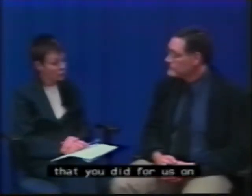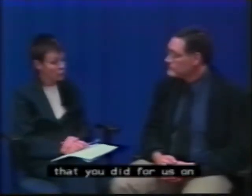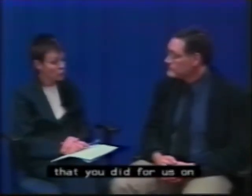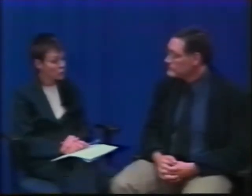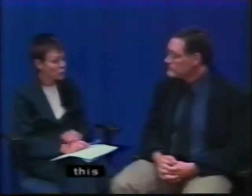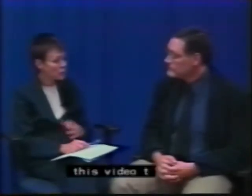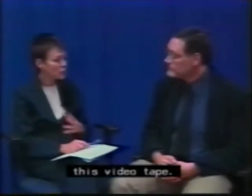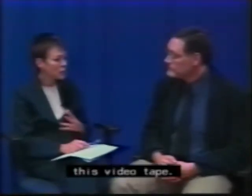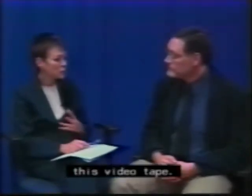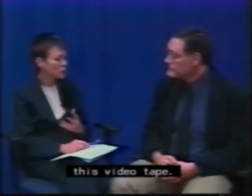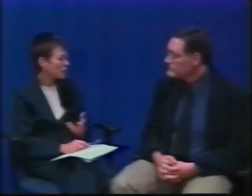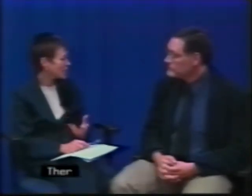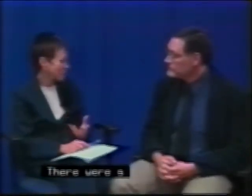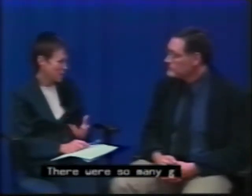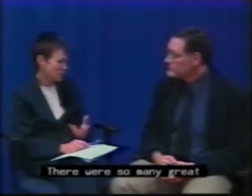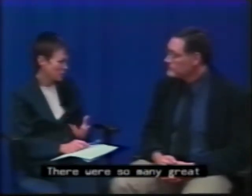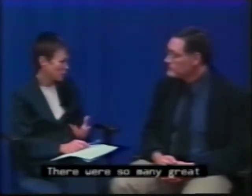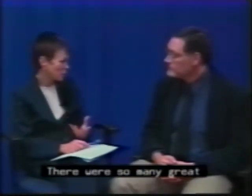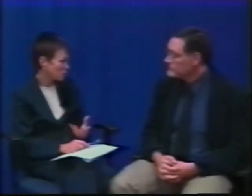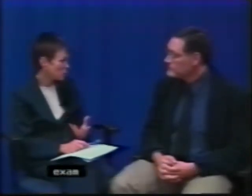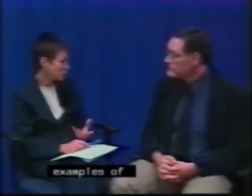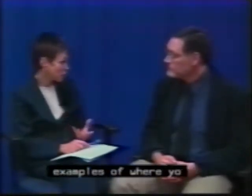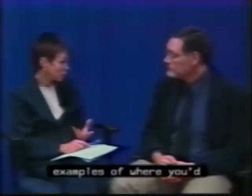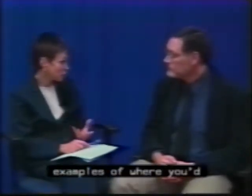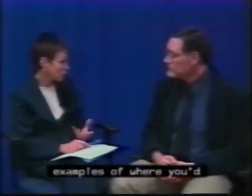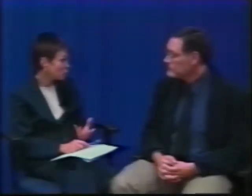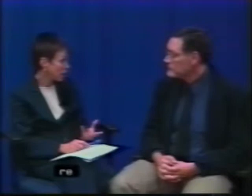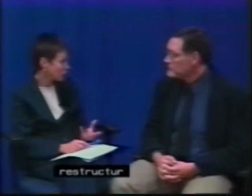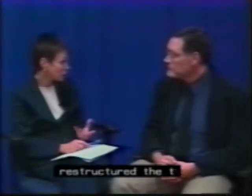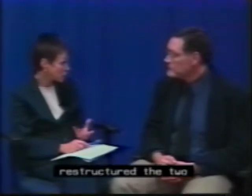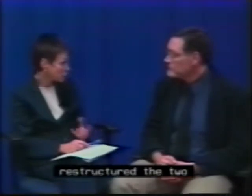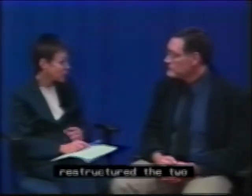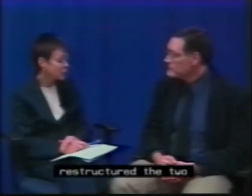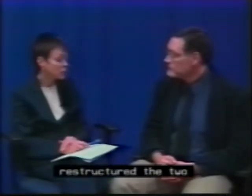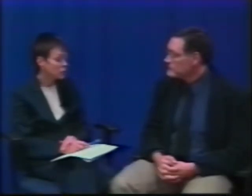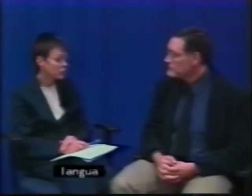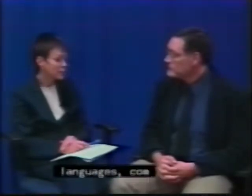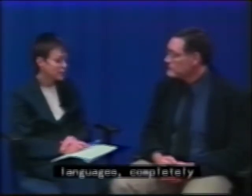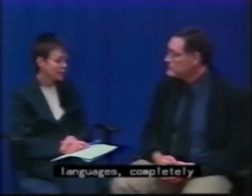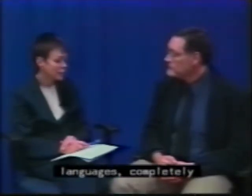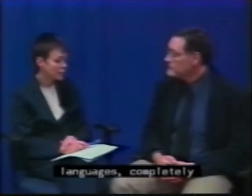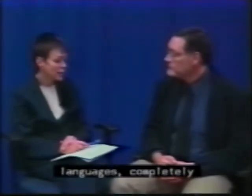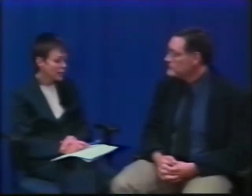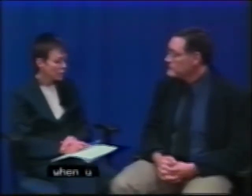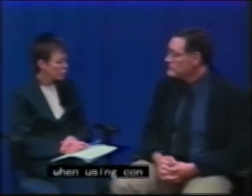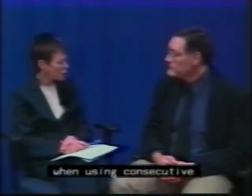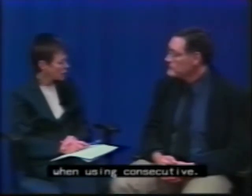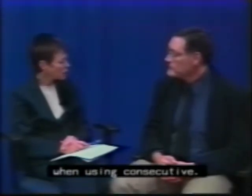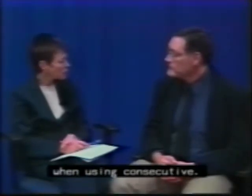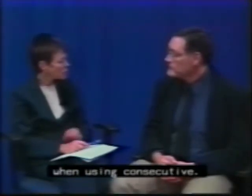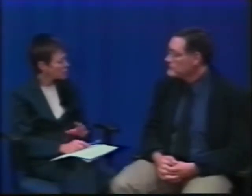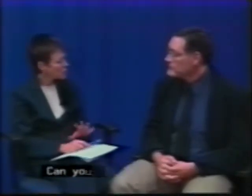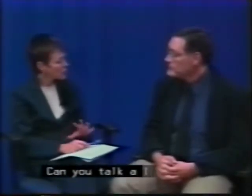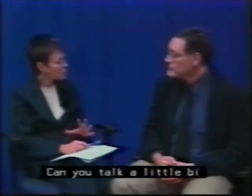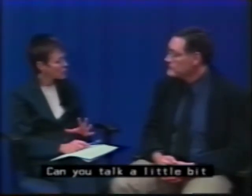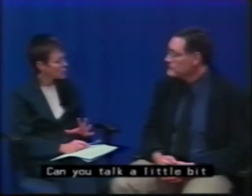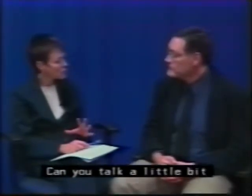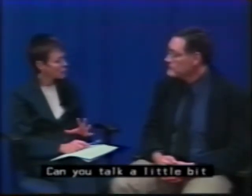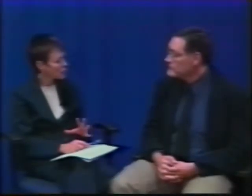videotape. There are so many great examples of where you'd restructured the two languages completely when using consecutive. Can you talk a little bit about some of the elements that felt